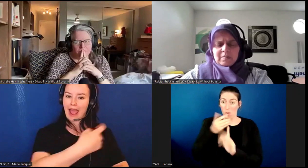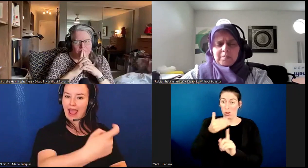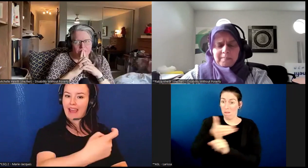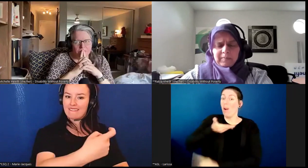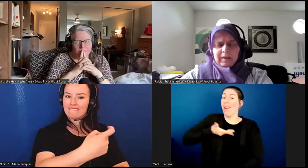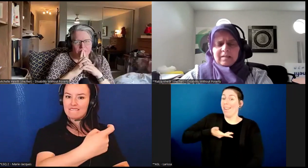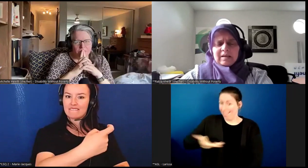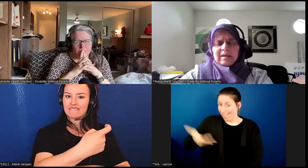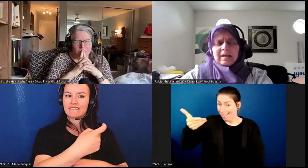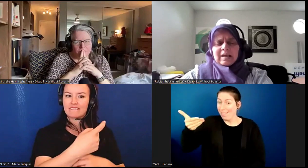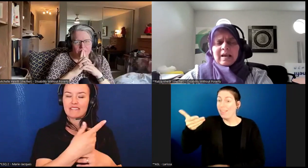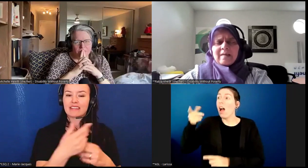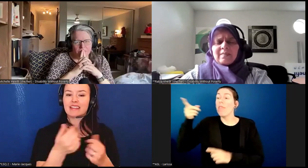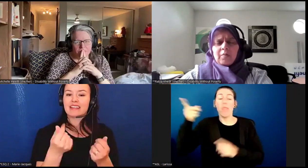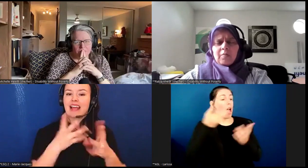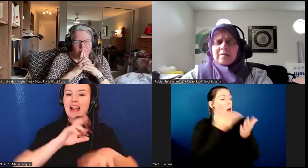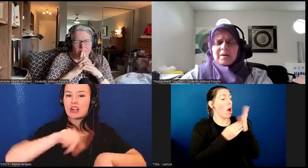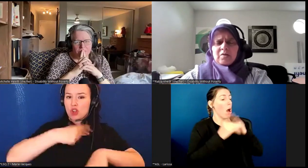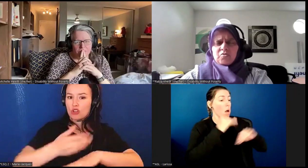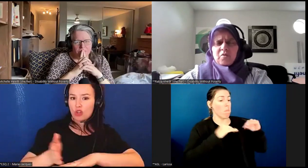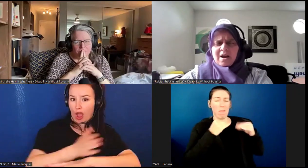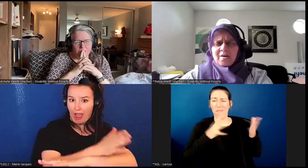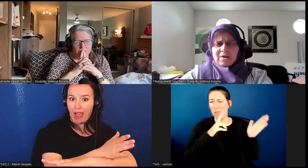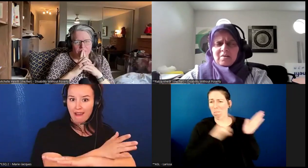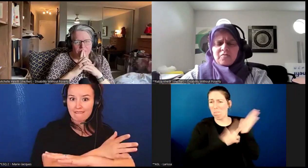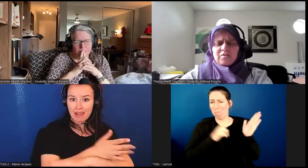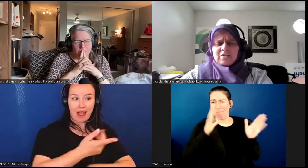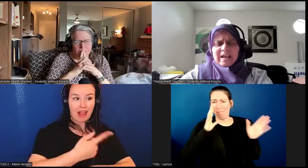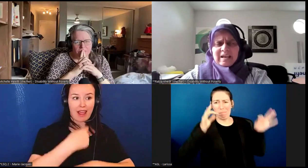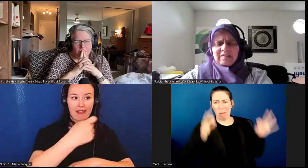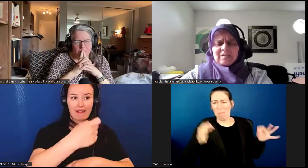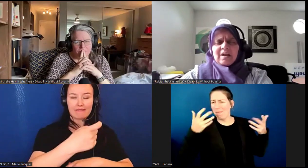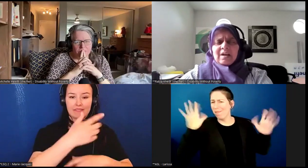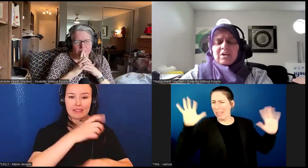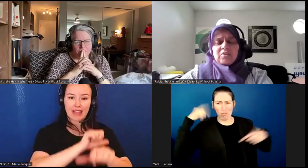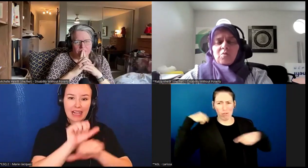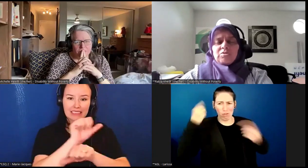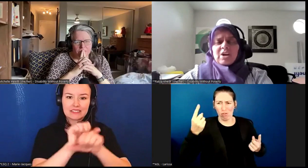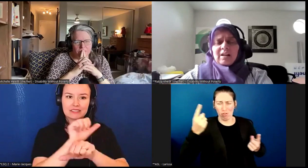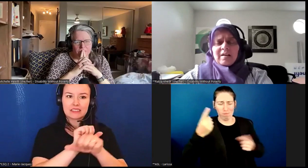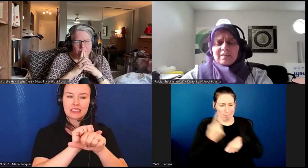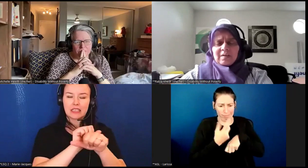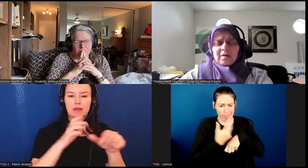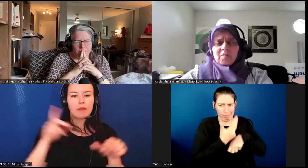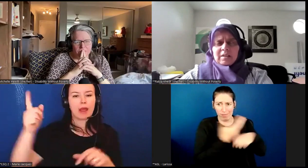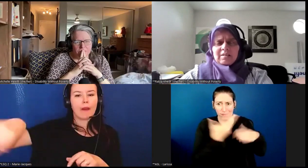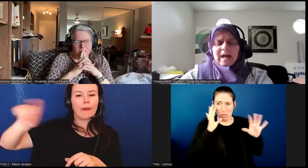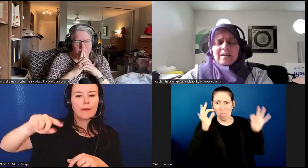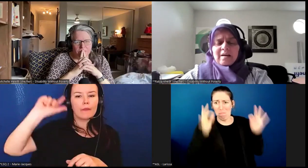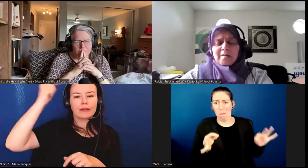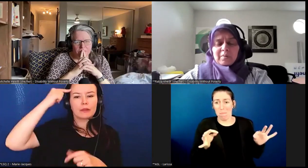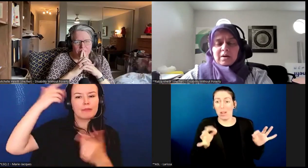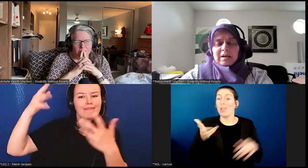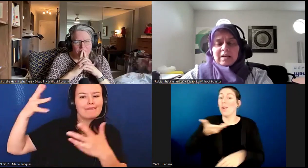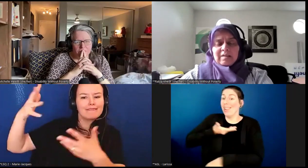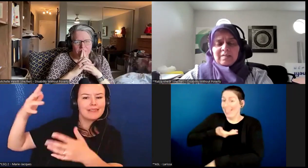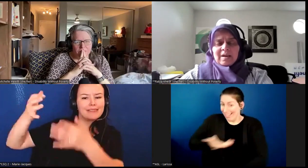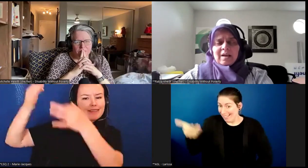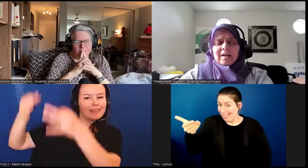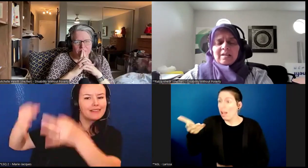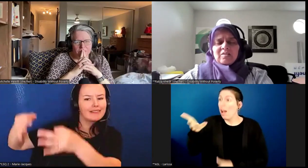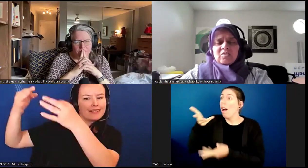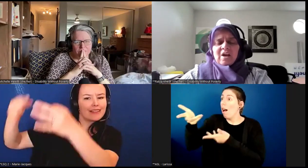becomes public. The ink has already been dry on it for days. They don't tell us what that number